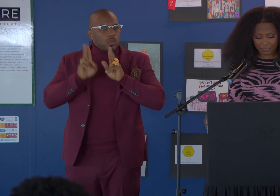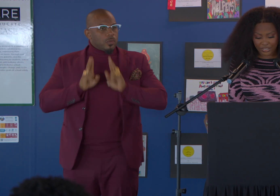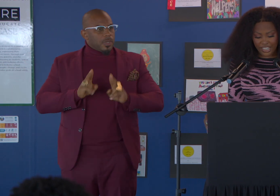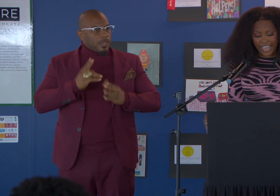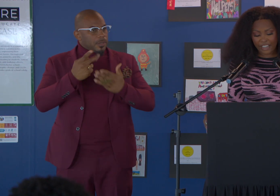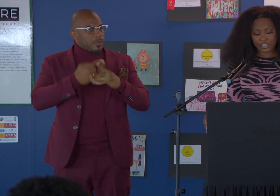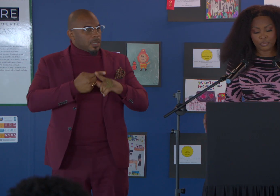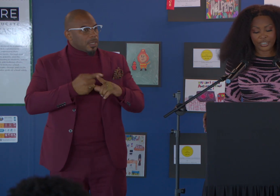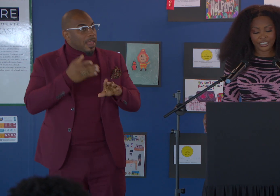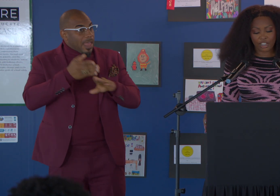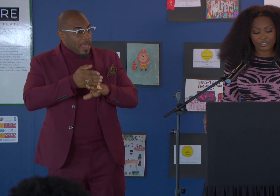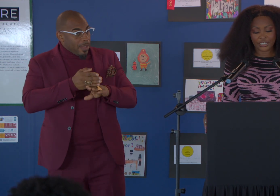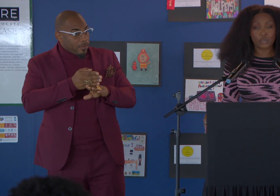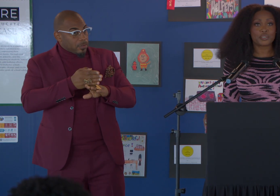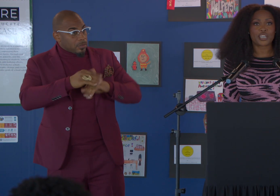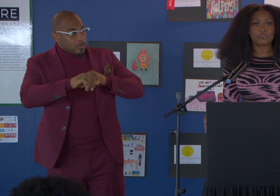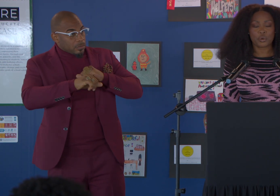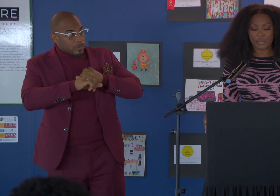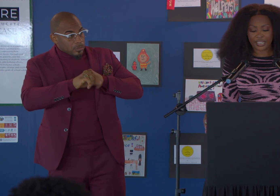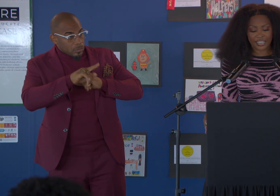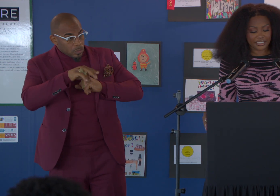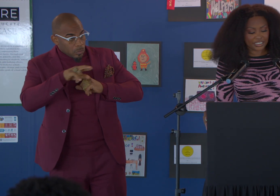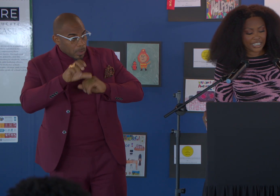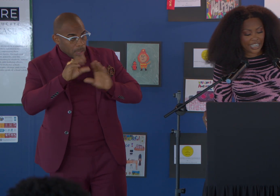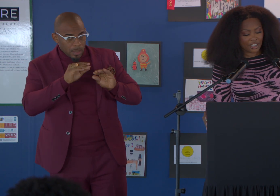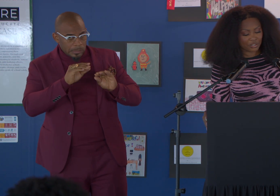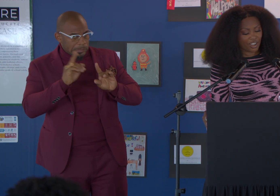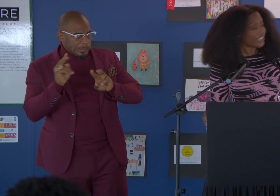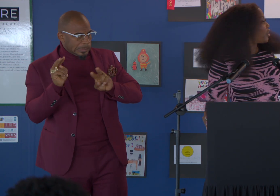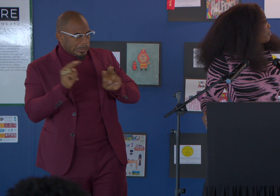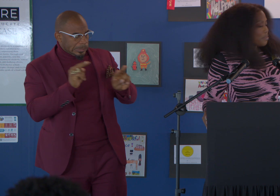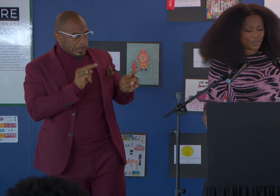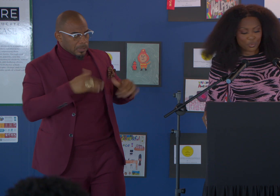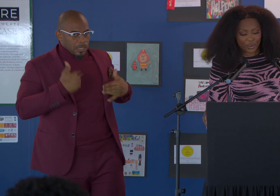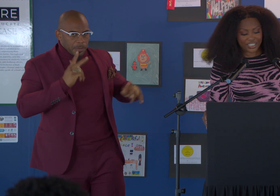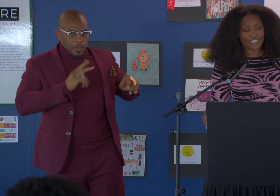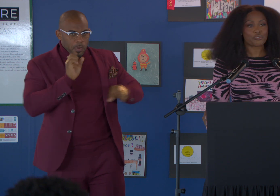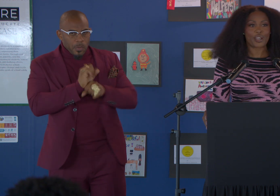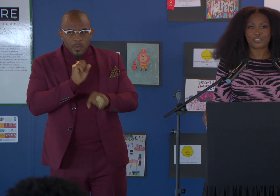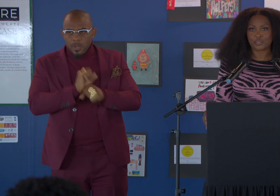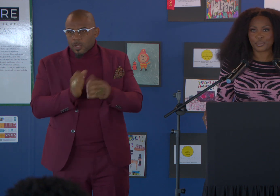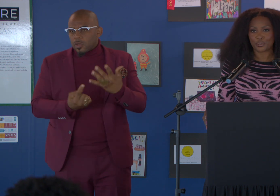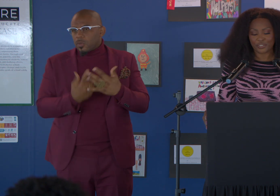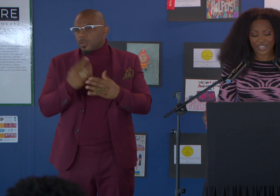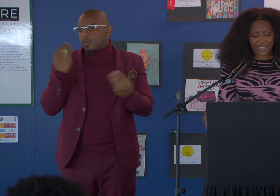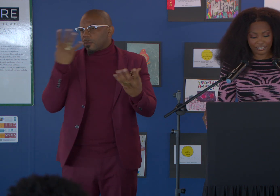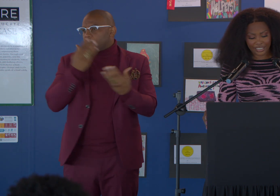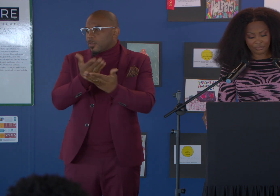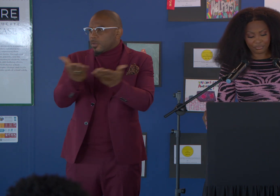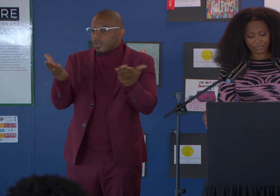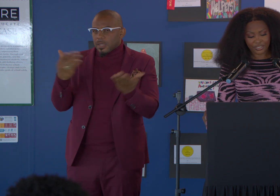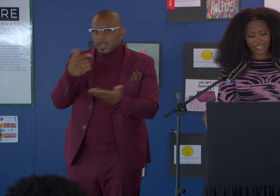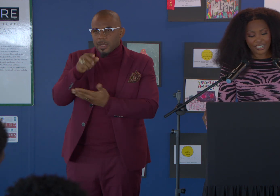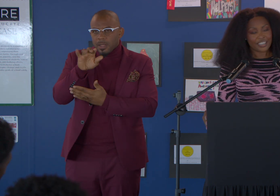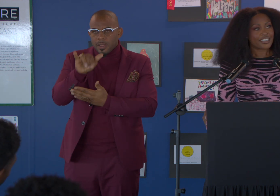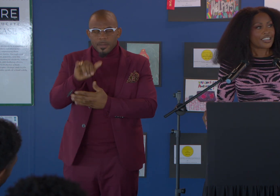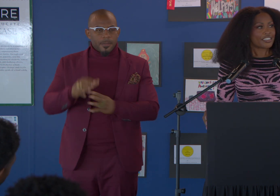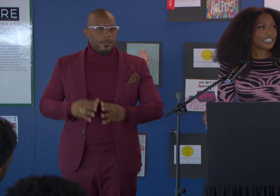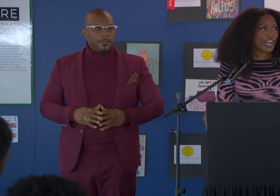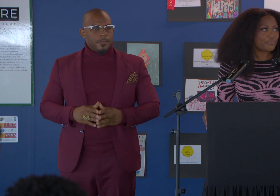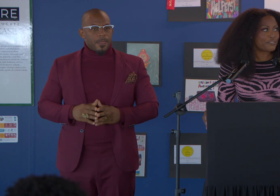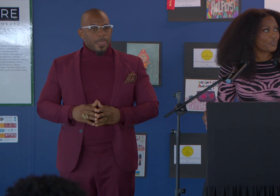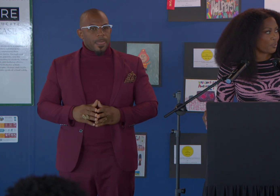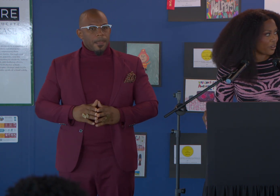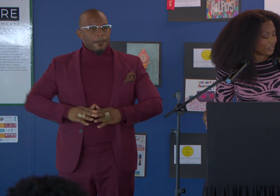Month. After the press conference, I hope you take a moment and just check out our young people's work throughout this beautiful gallery.